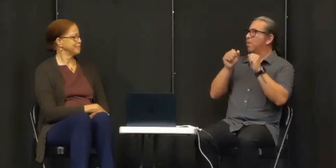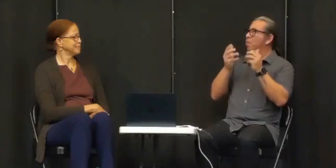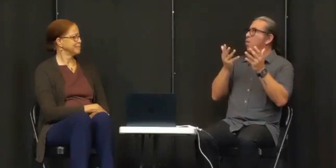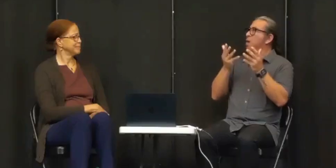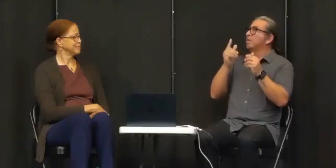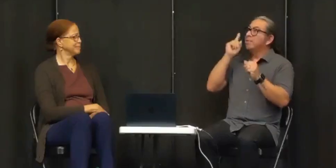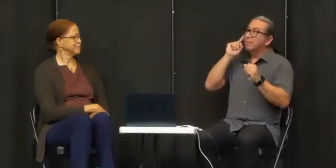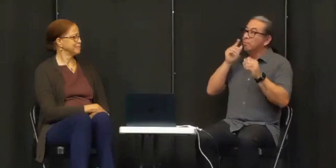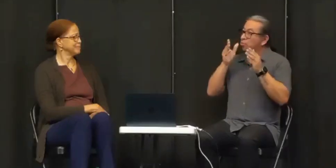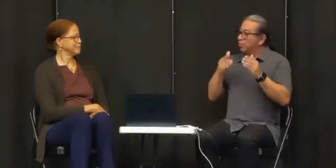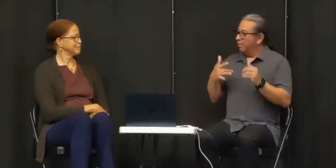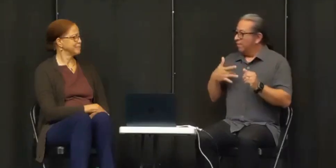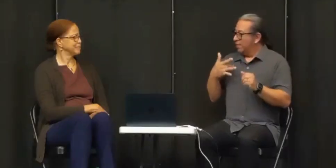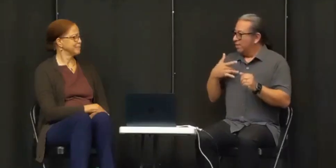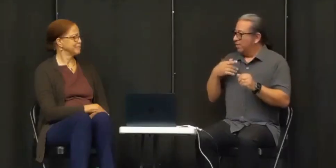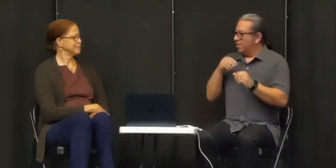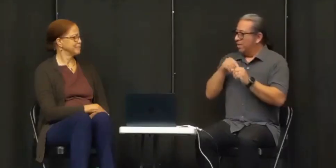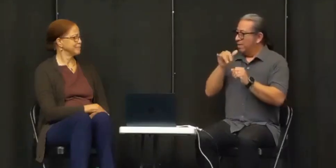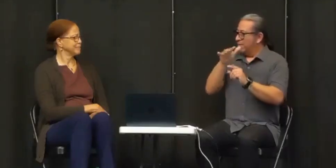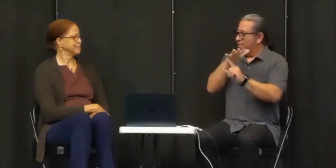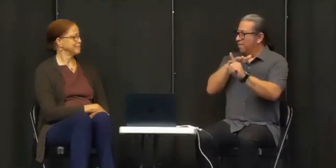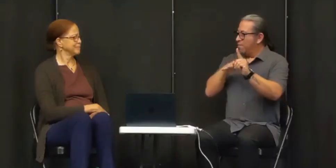from previously.